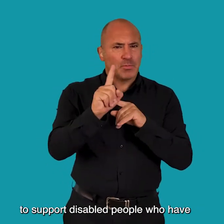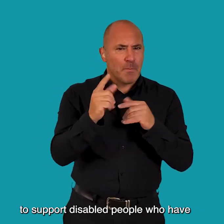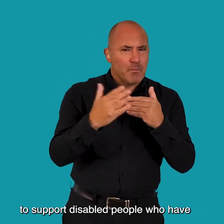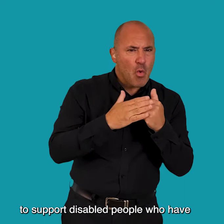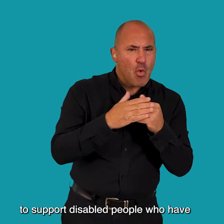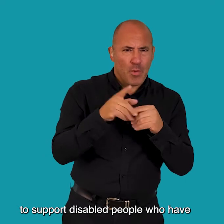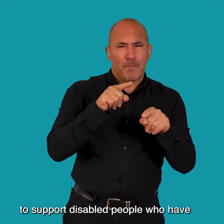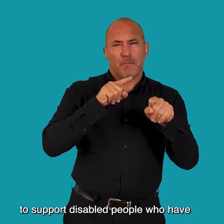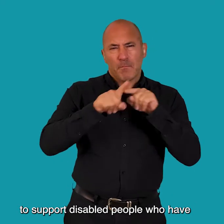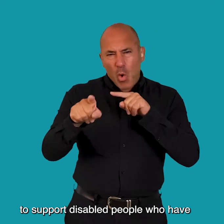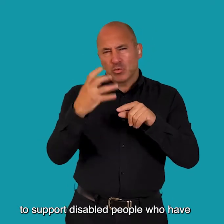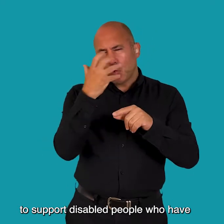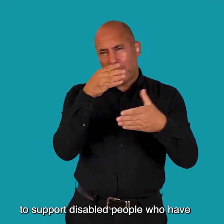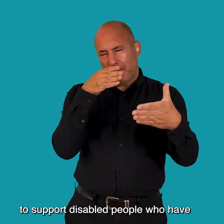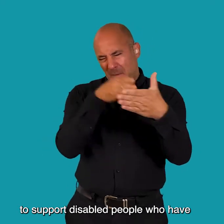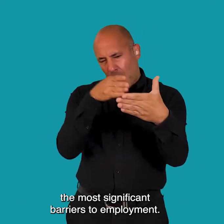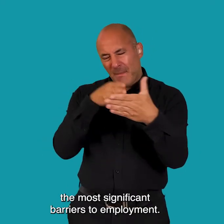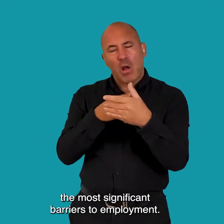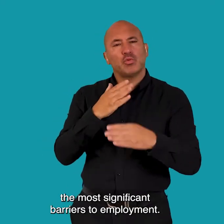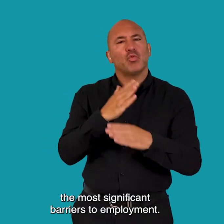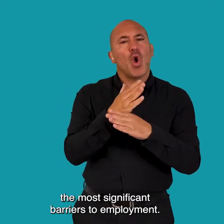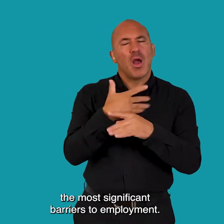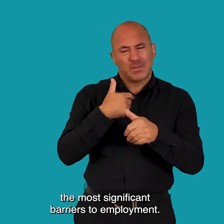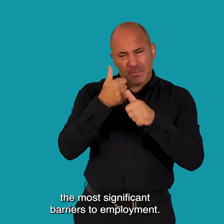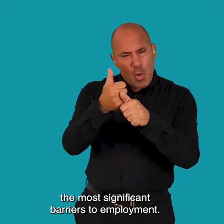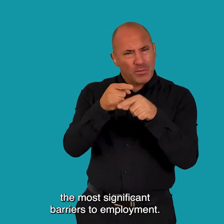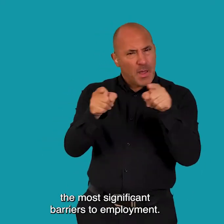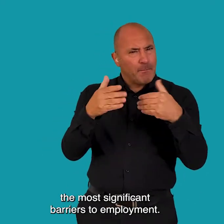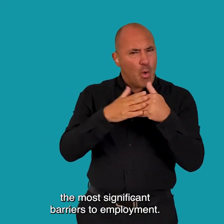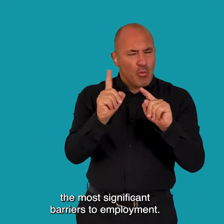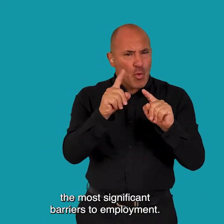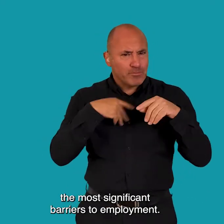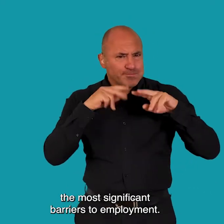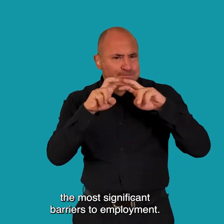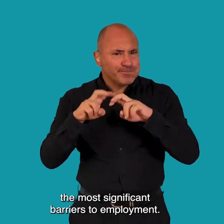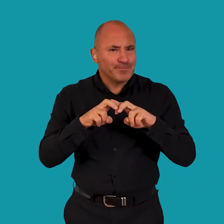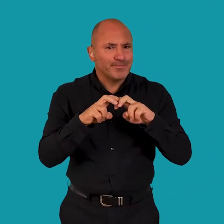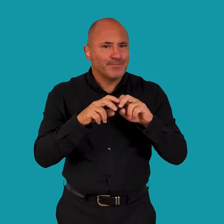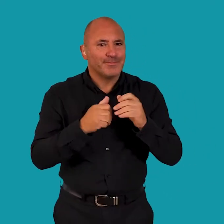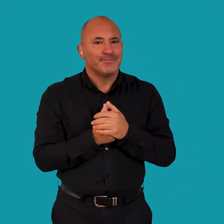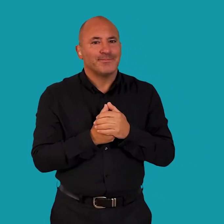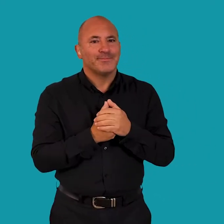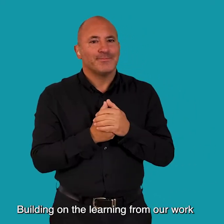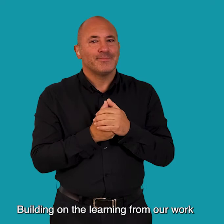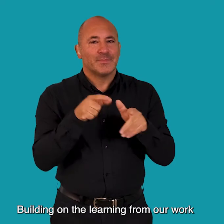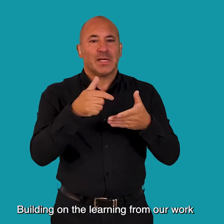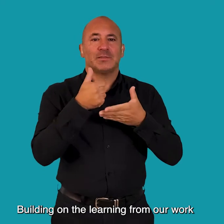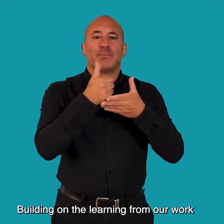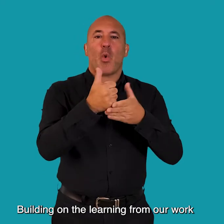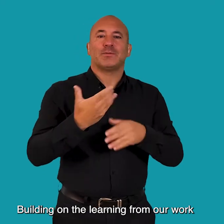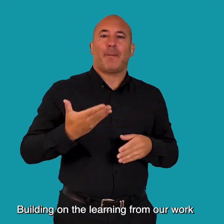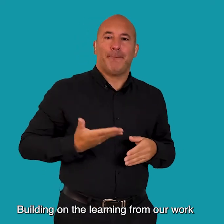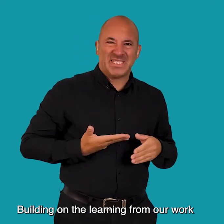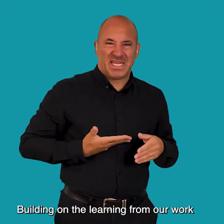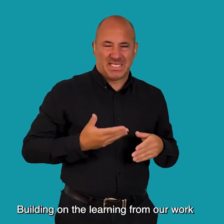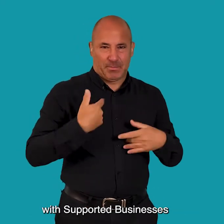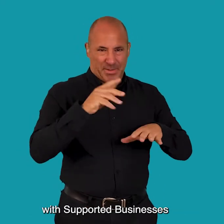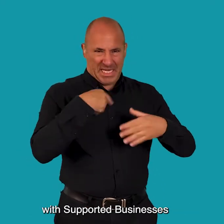support disabled people who have the most significant barriers to employment. Building on the learning from our work with